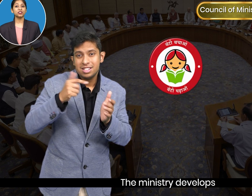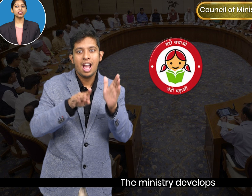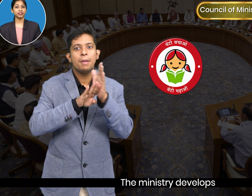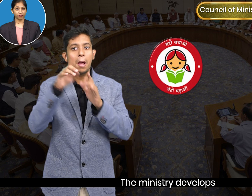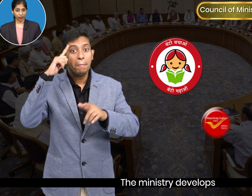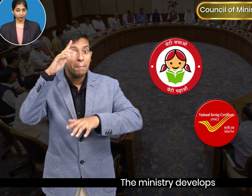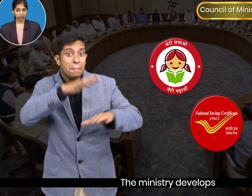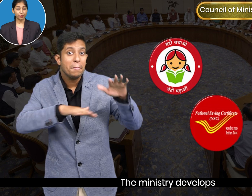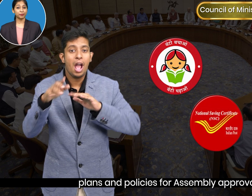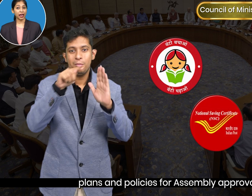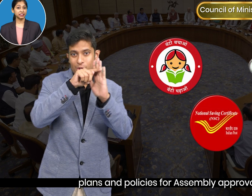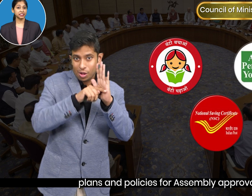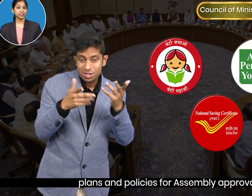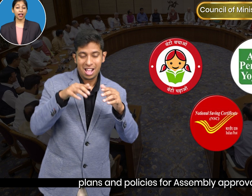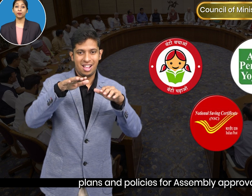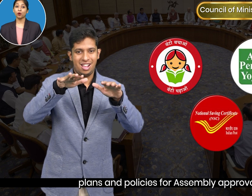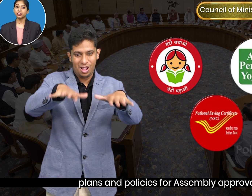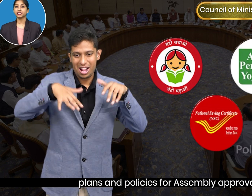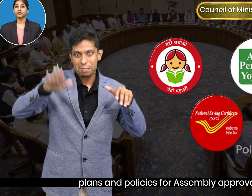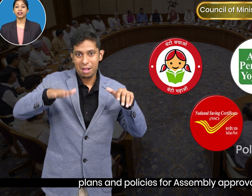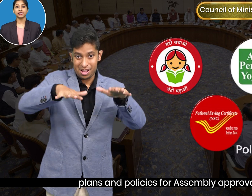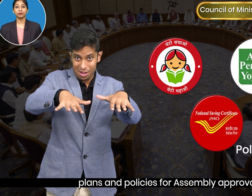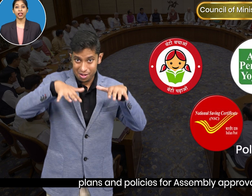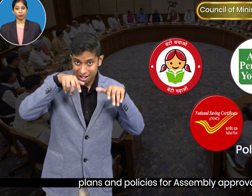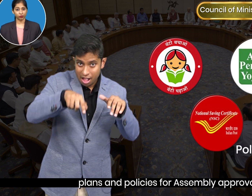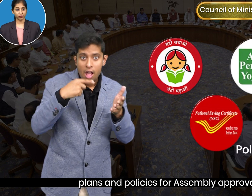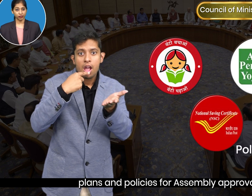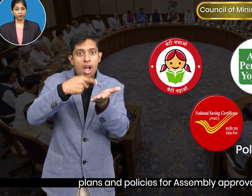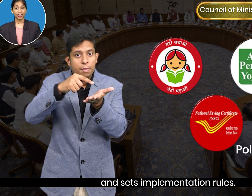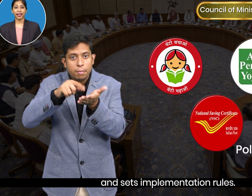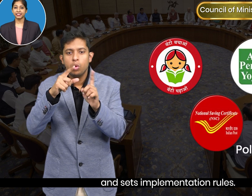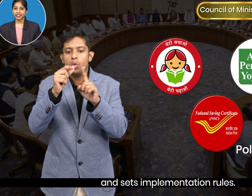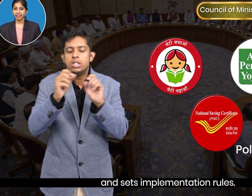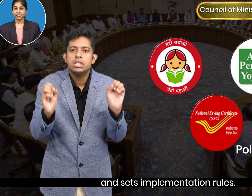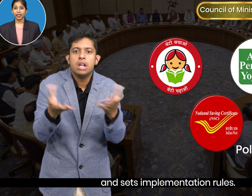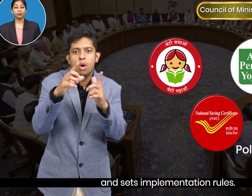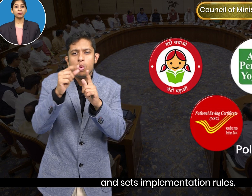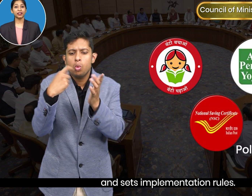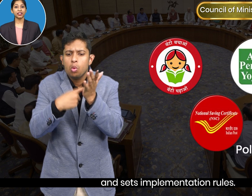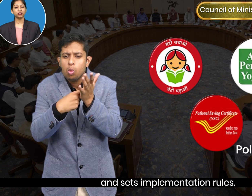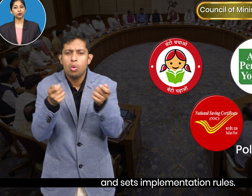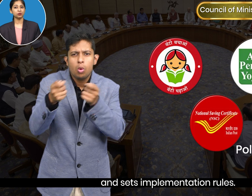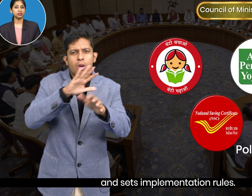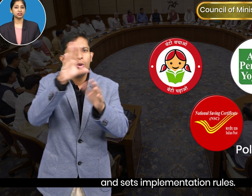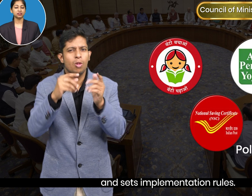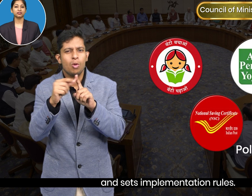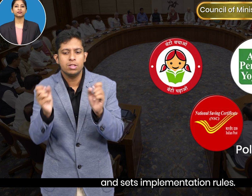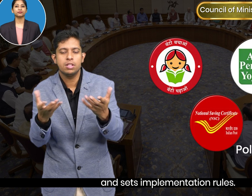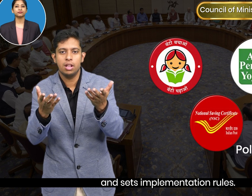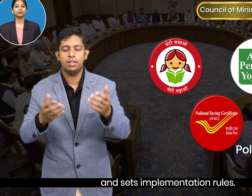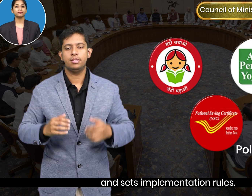The ministry develops plans and policies for assembly approval and sets implementation